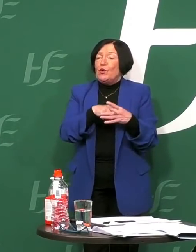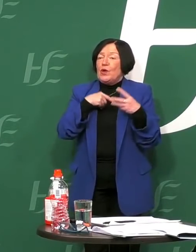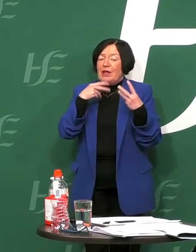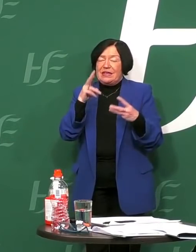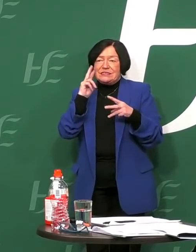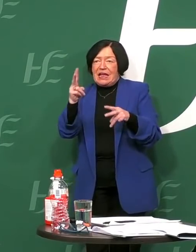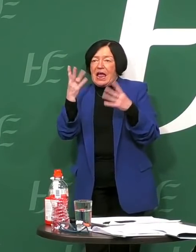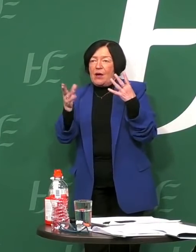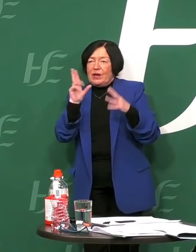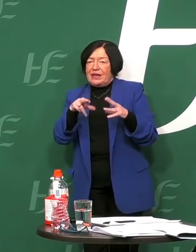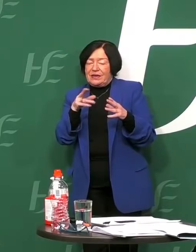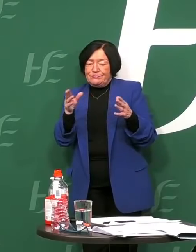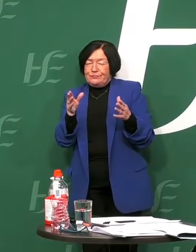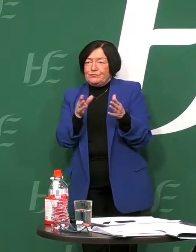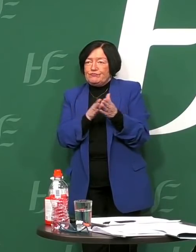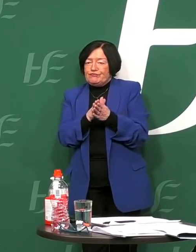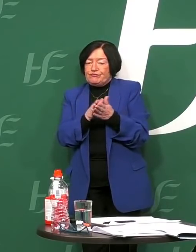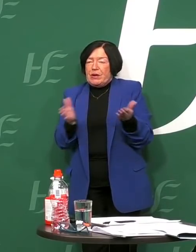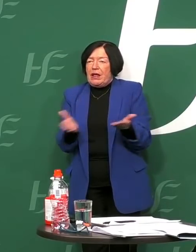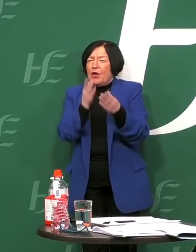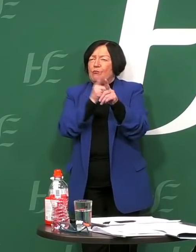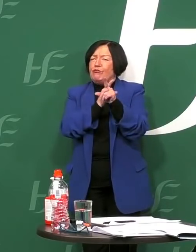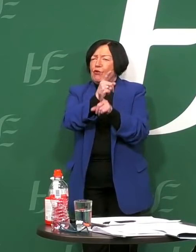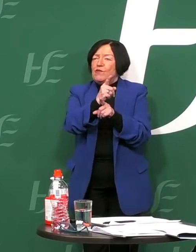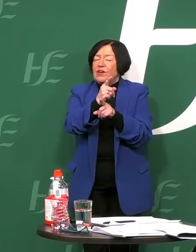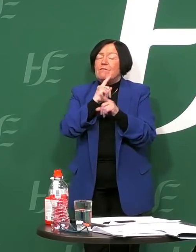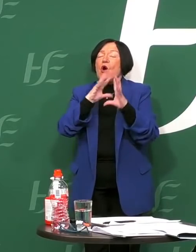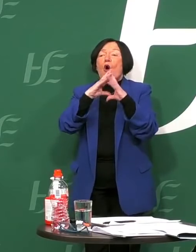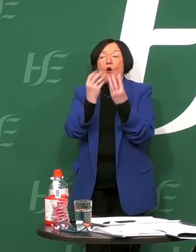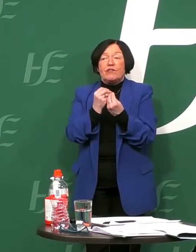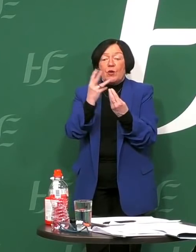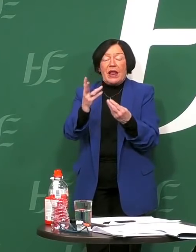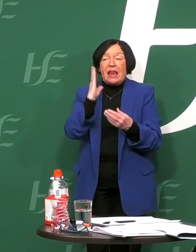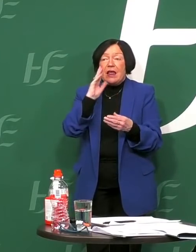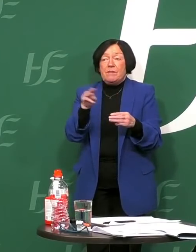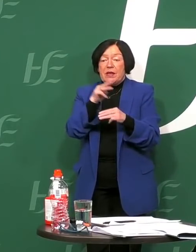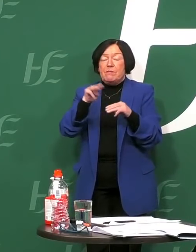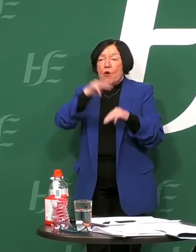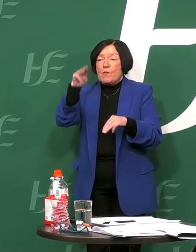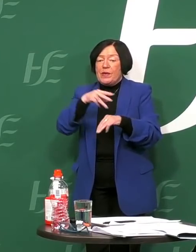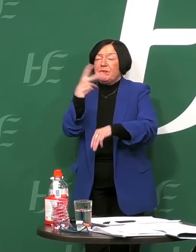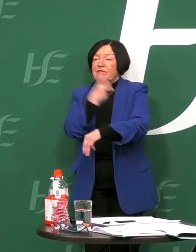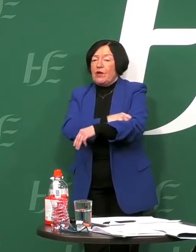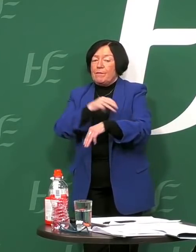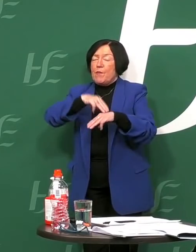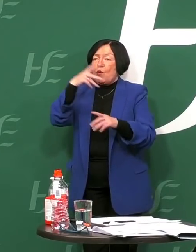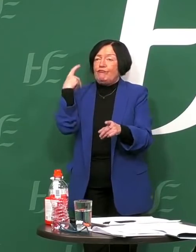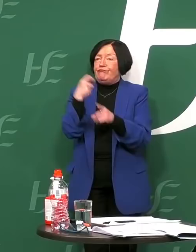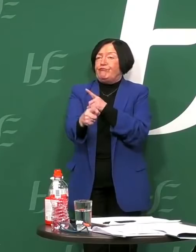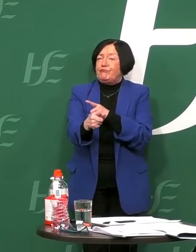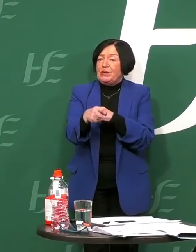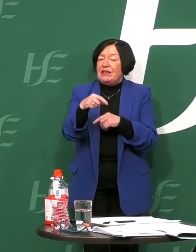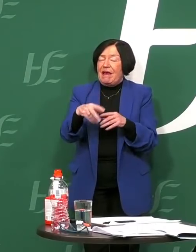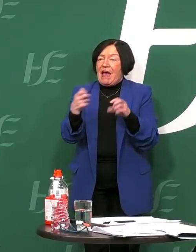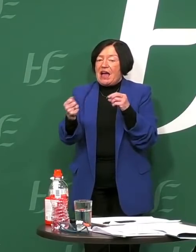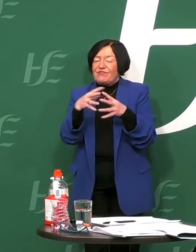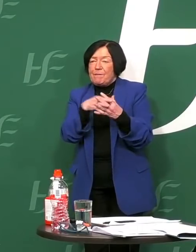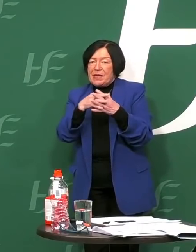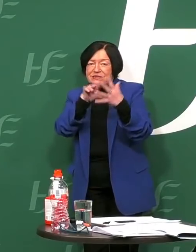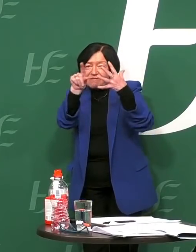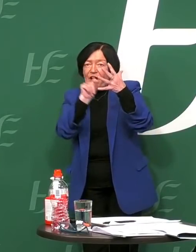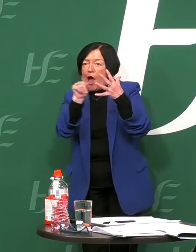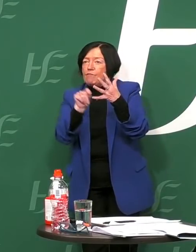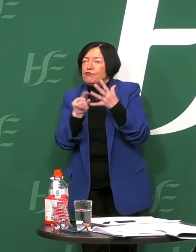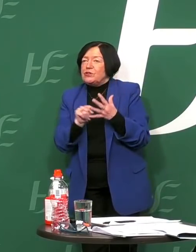at how we can maybe smarten that up or improve it. But overall, it will allow more people to get vaccinated more quickly, having that mix of options for people